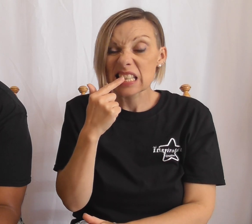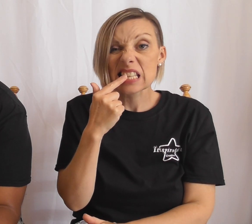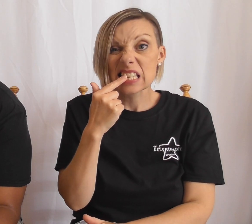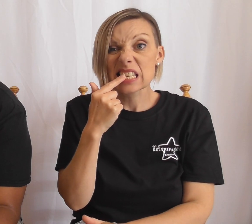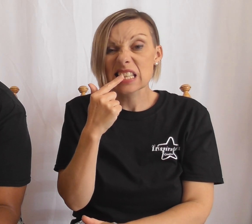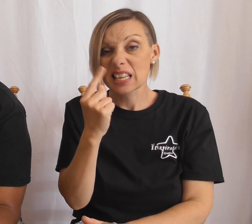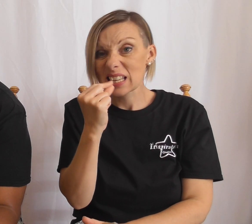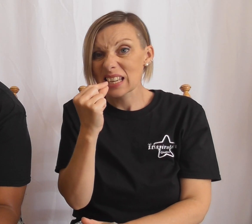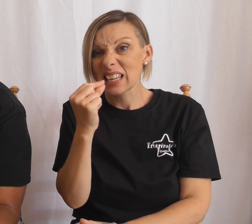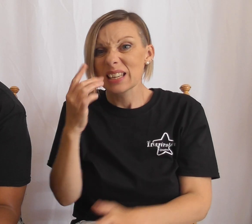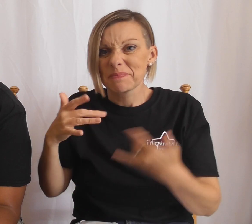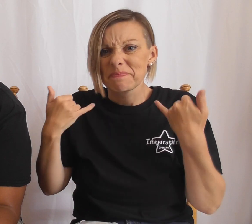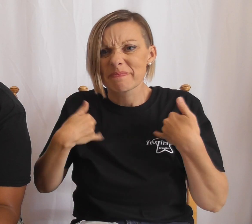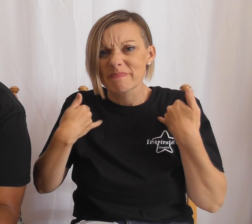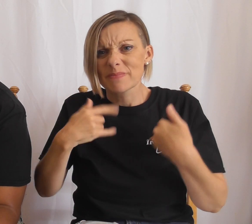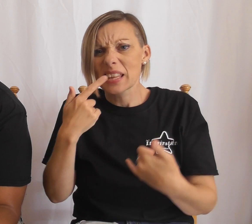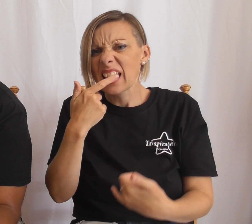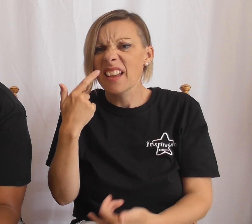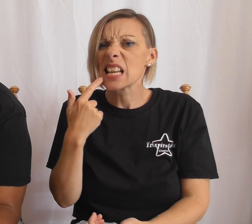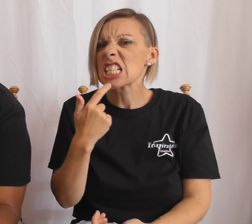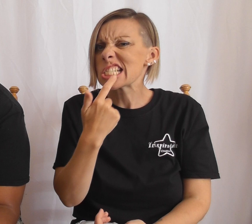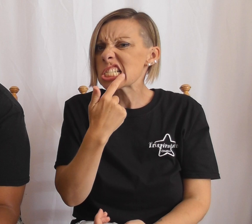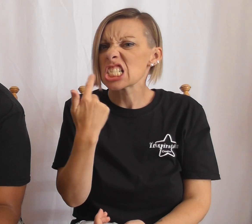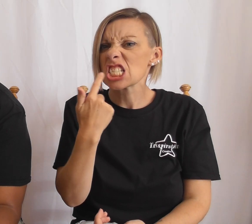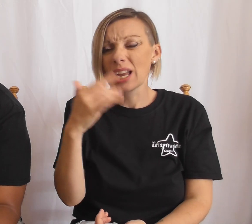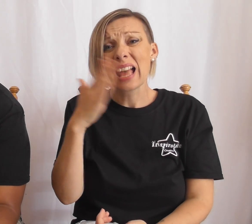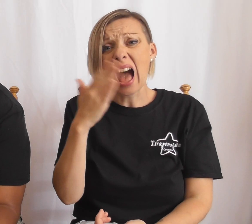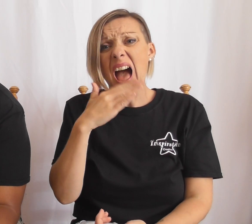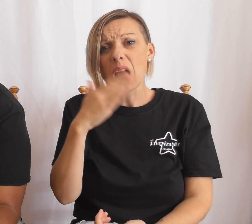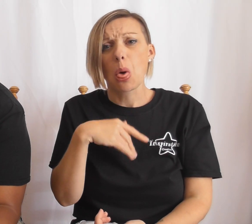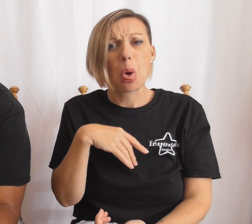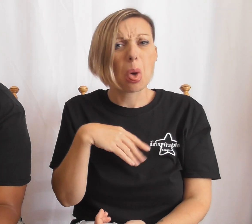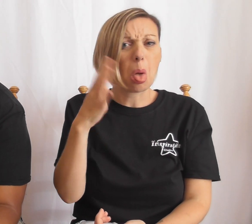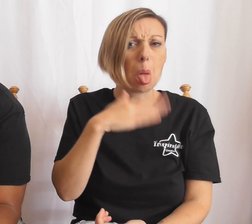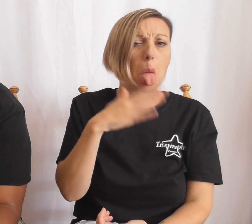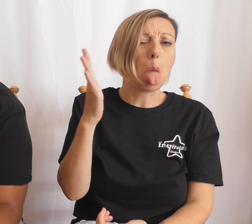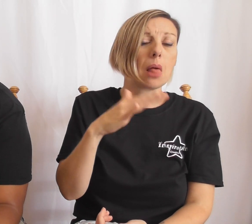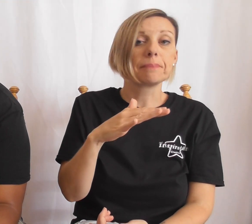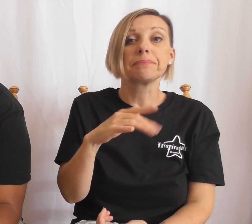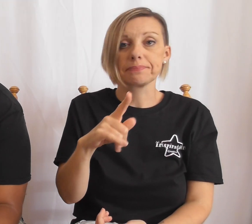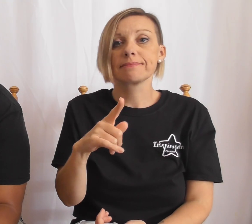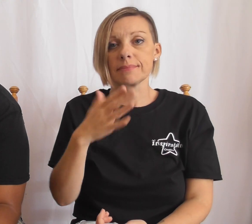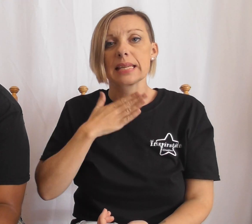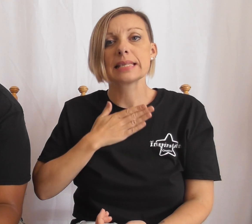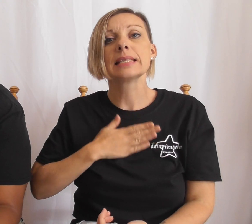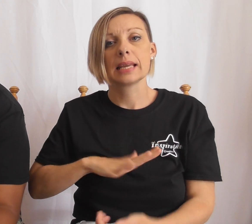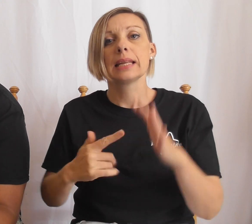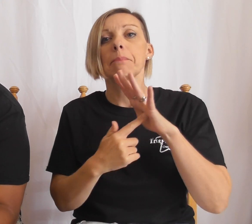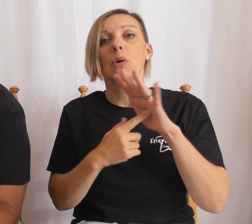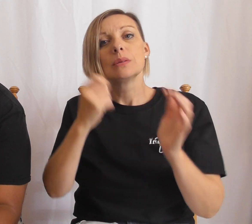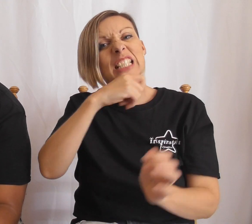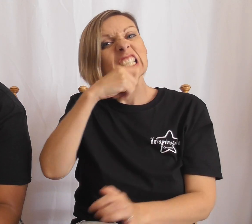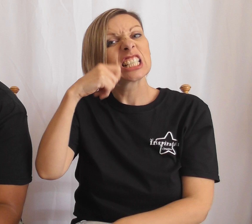you get gum disease and you also get just smelly breath from all the food you eat. It's all on your tongue.